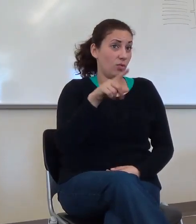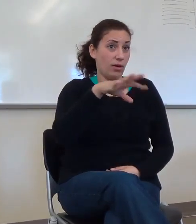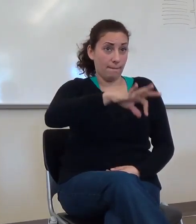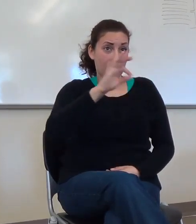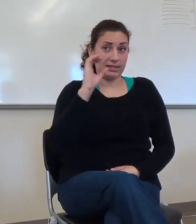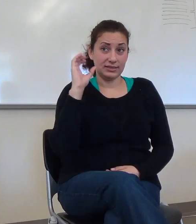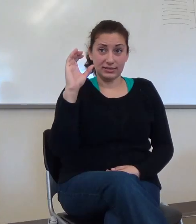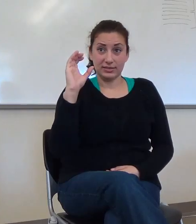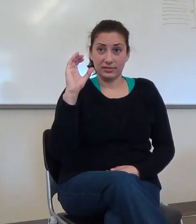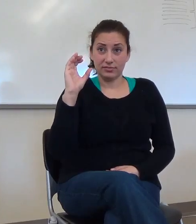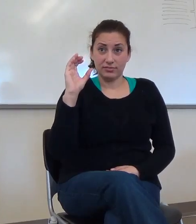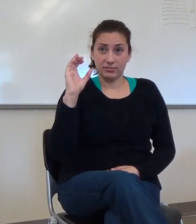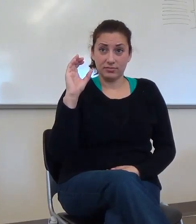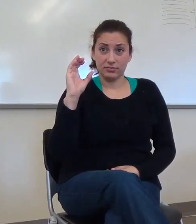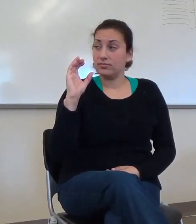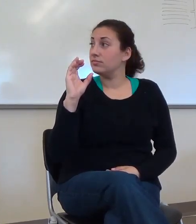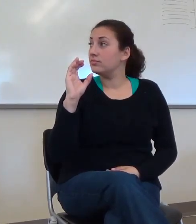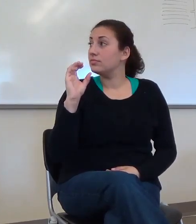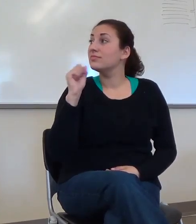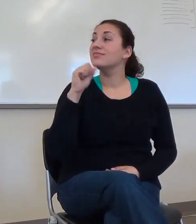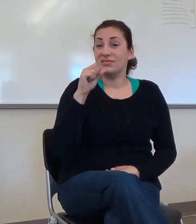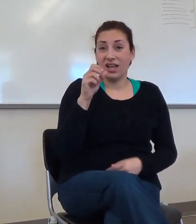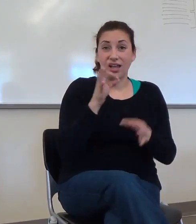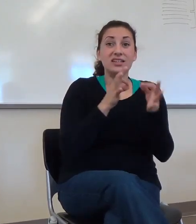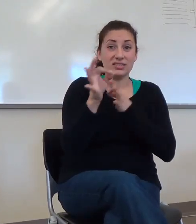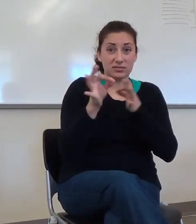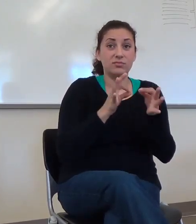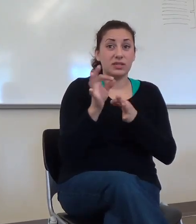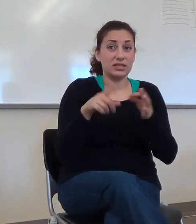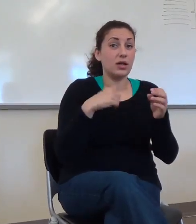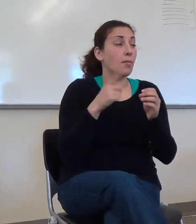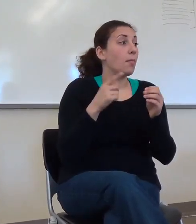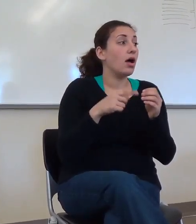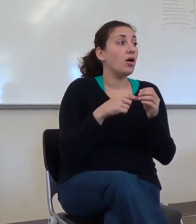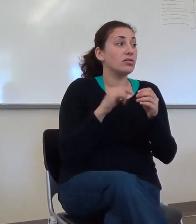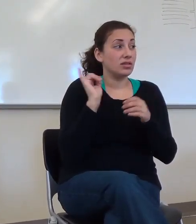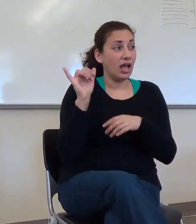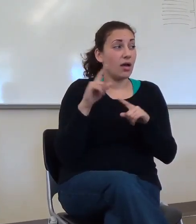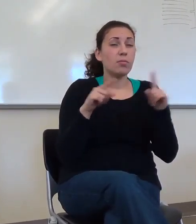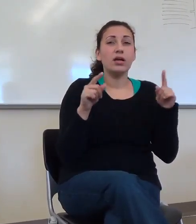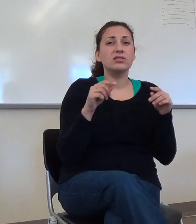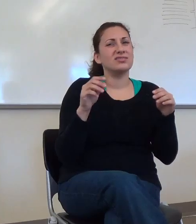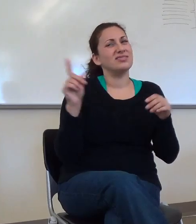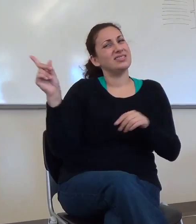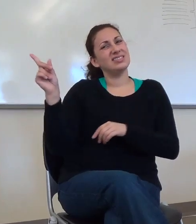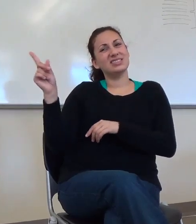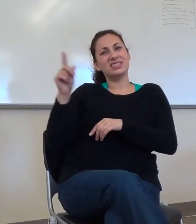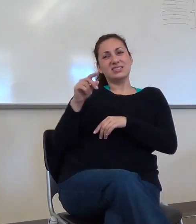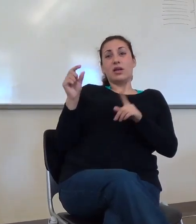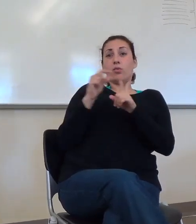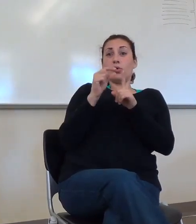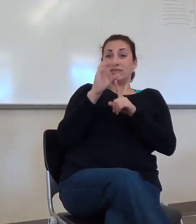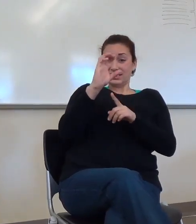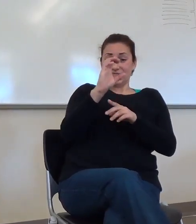It obviously talks about that, but that's too broad, because there's a lot of other stuff connected